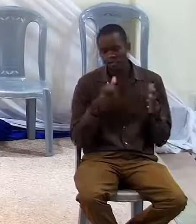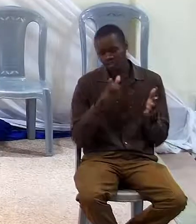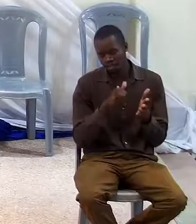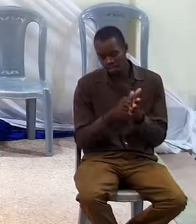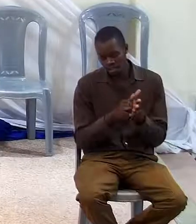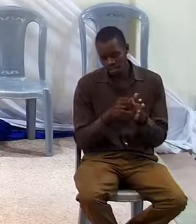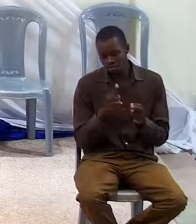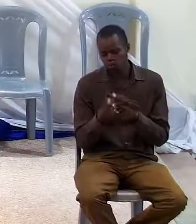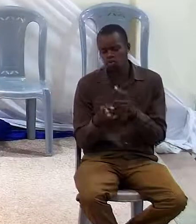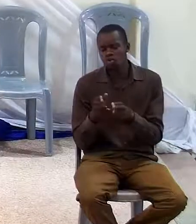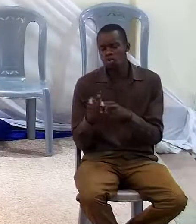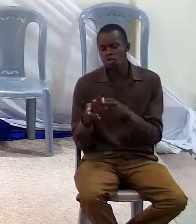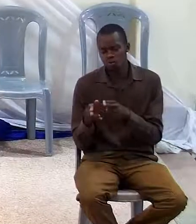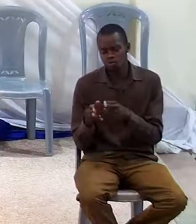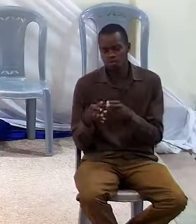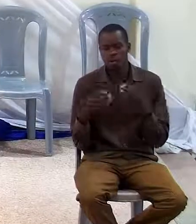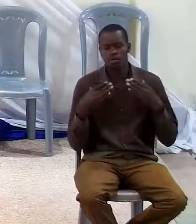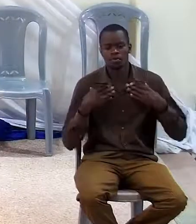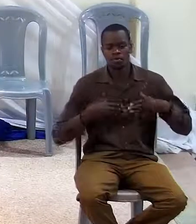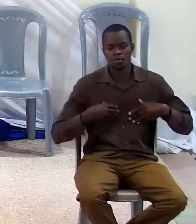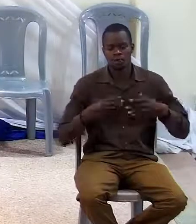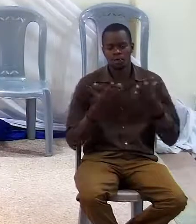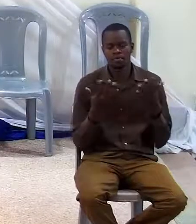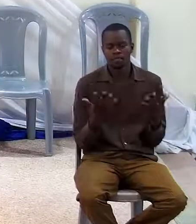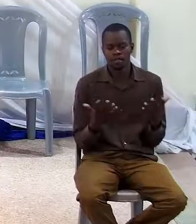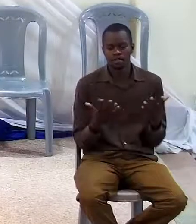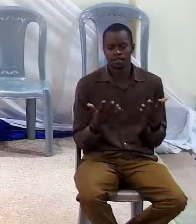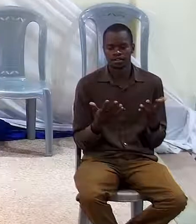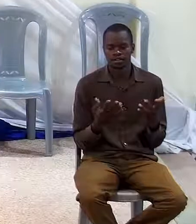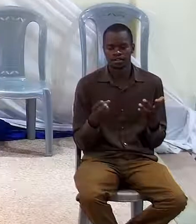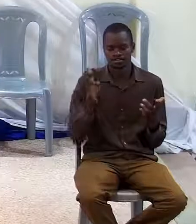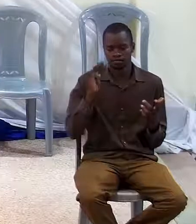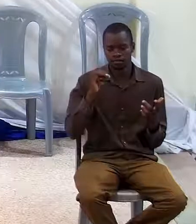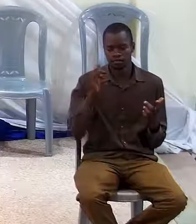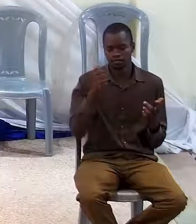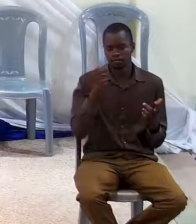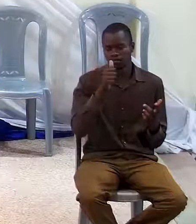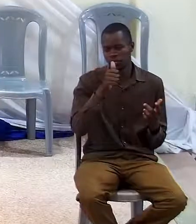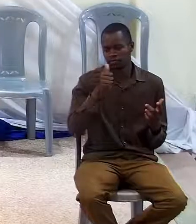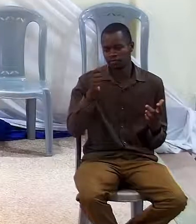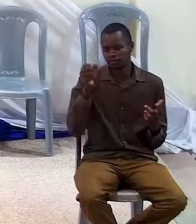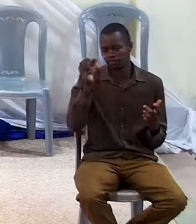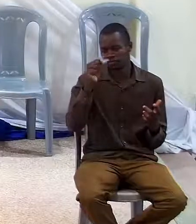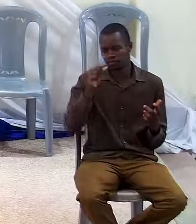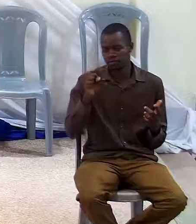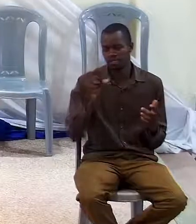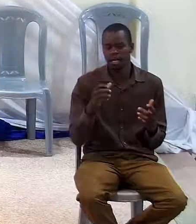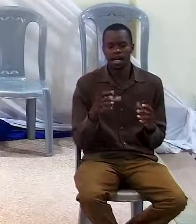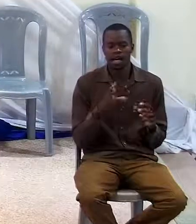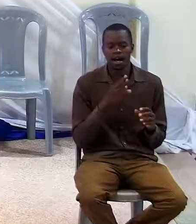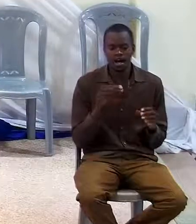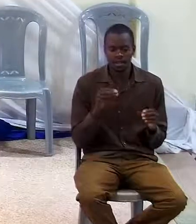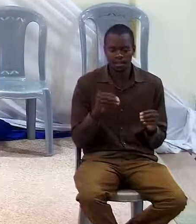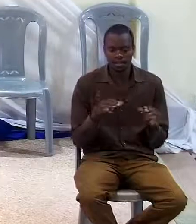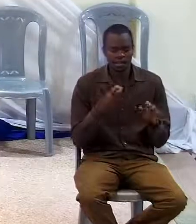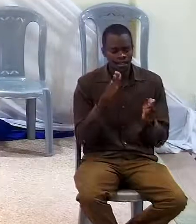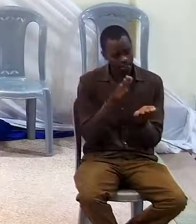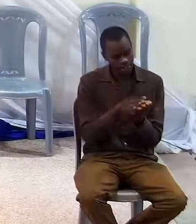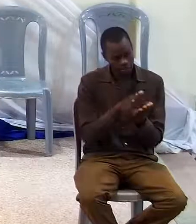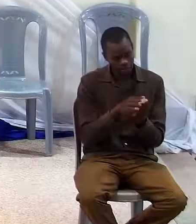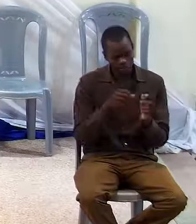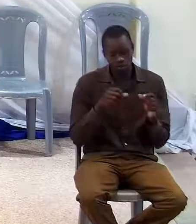and how do we maintain it all through? Because the high body mass